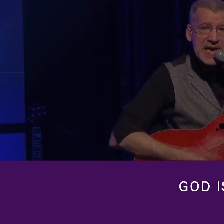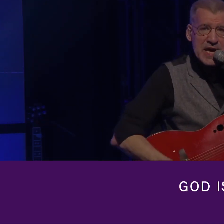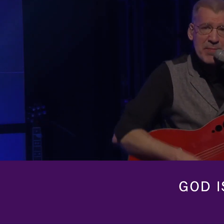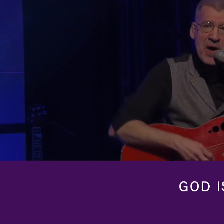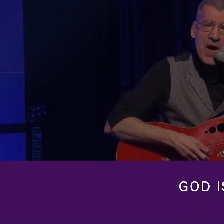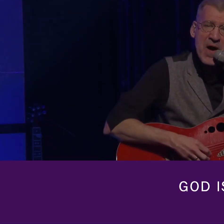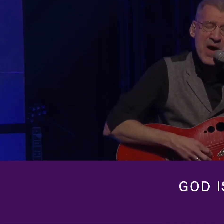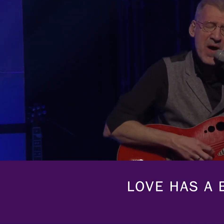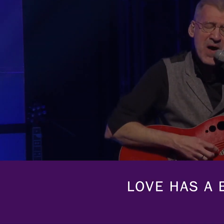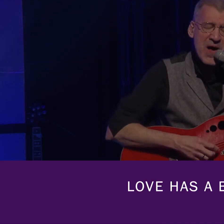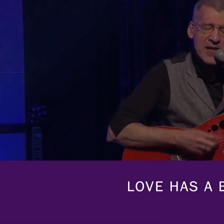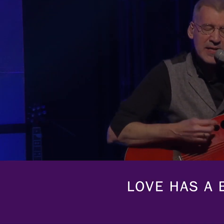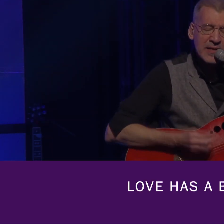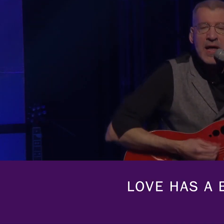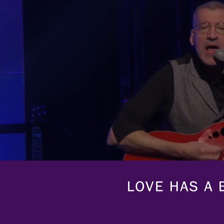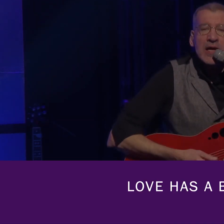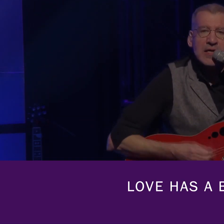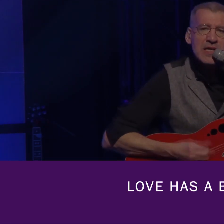is able.